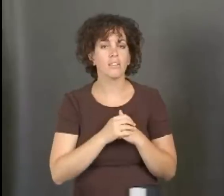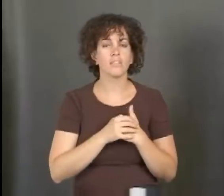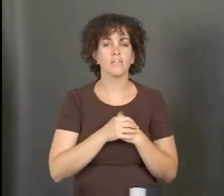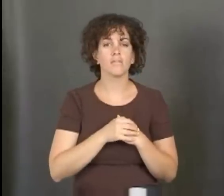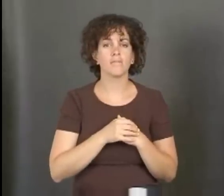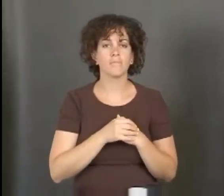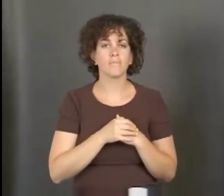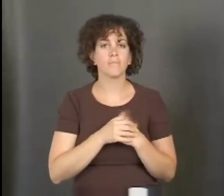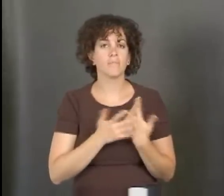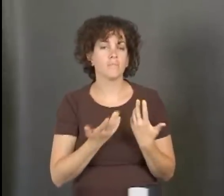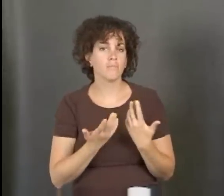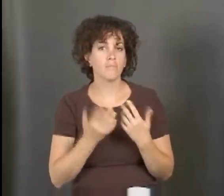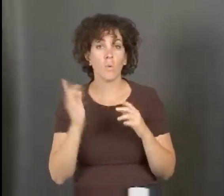tan.